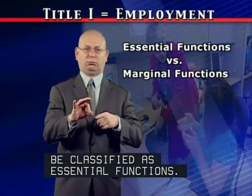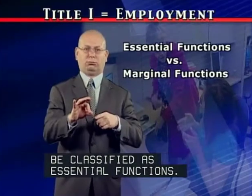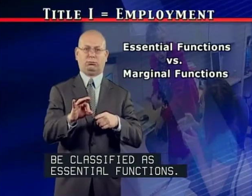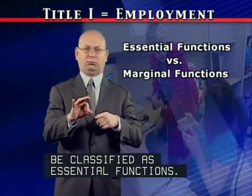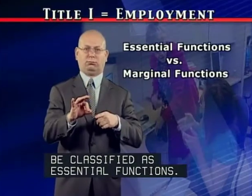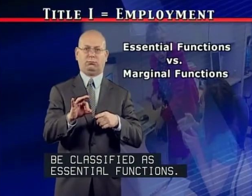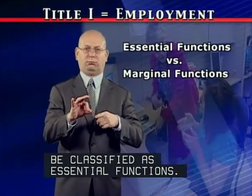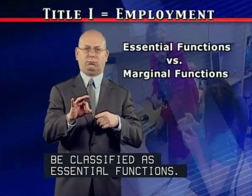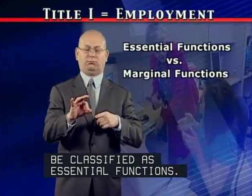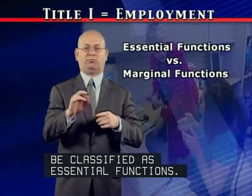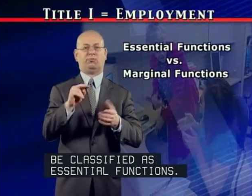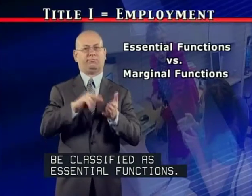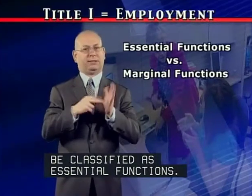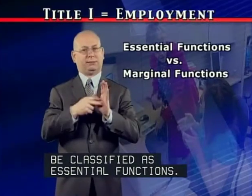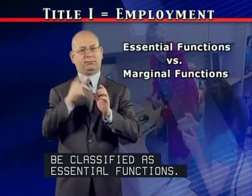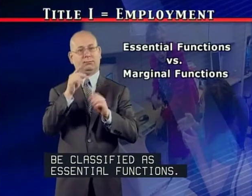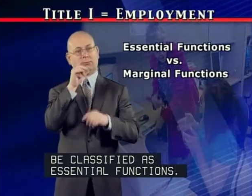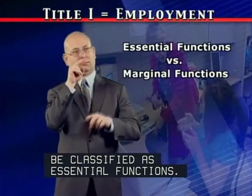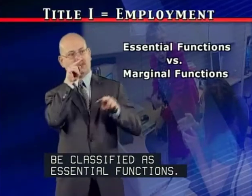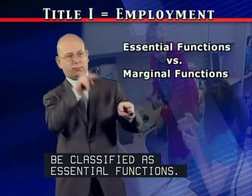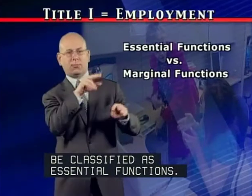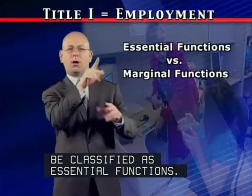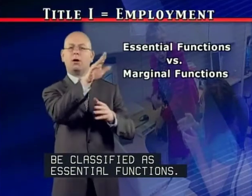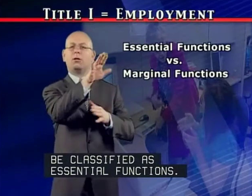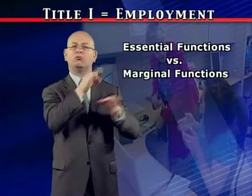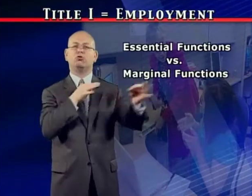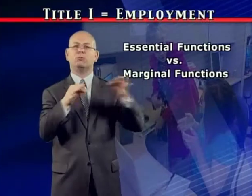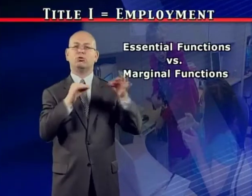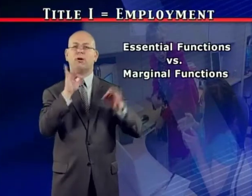they be classified as essential functions.